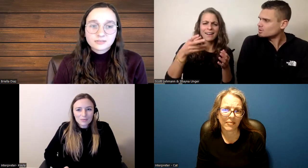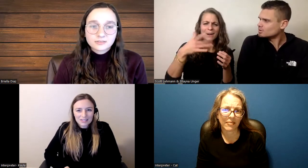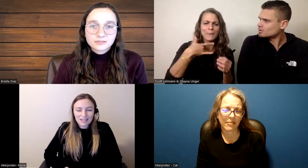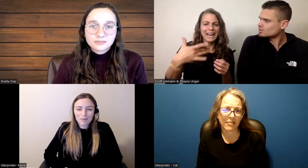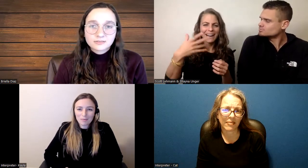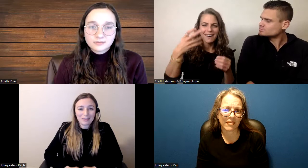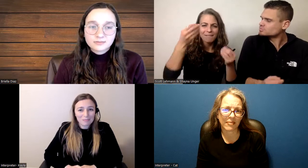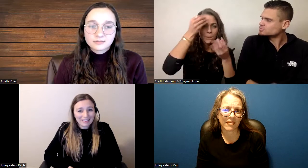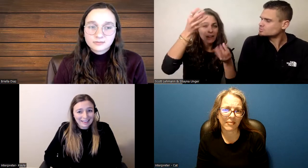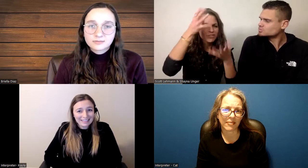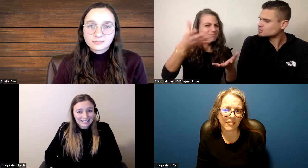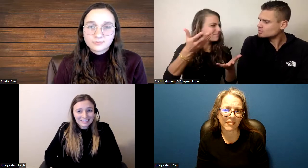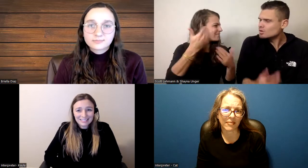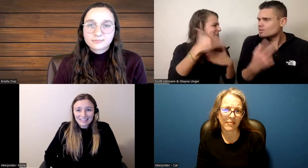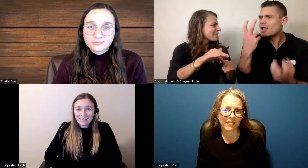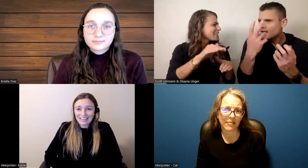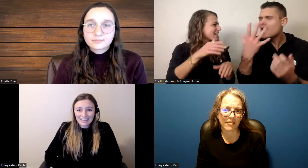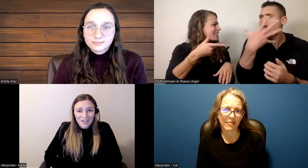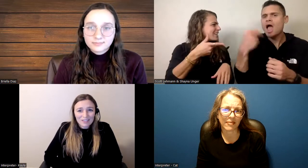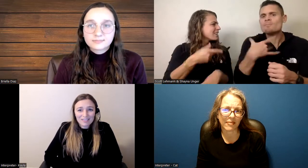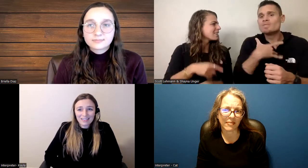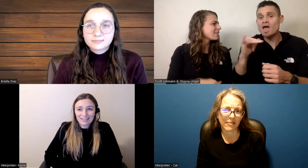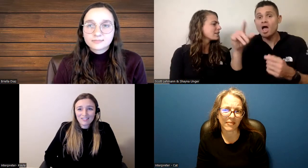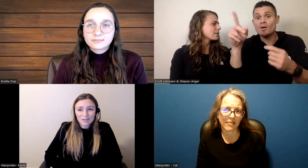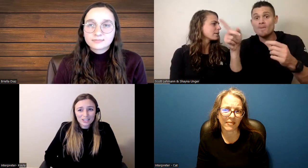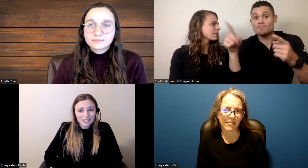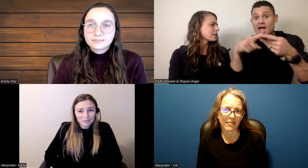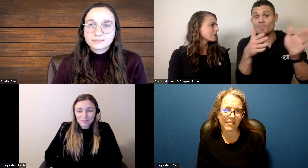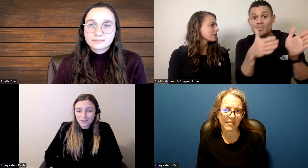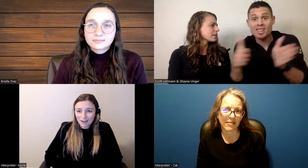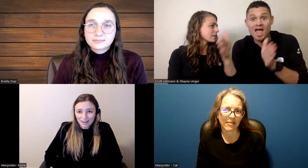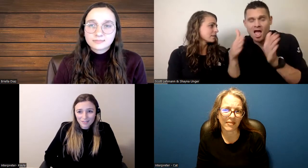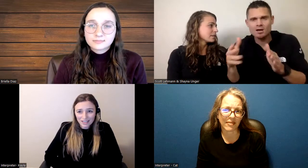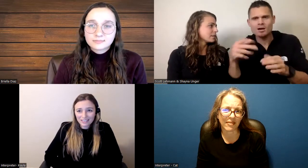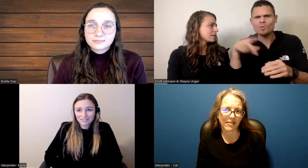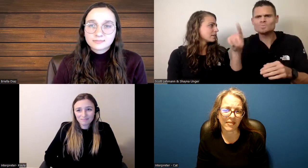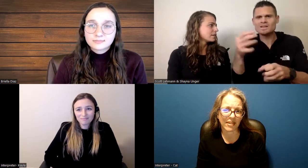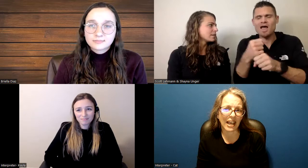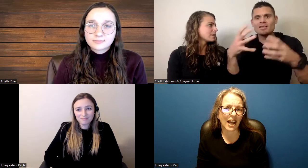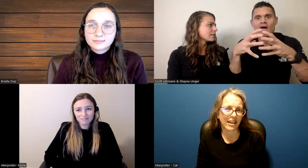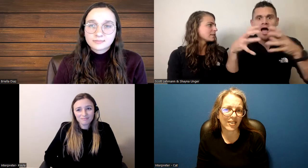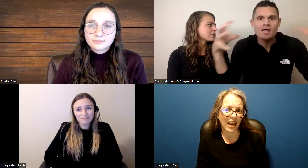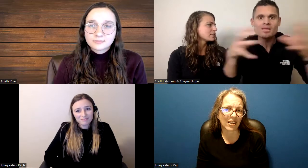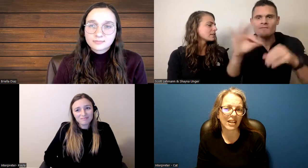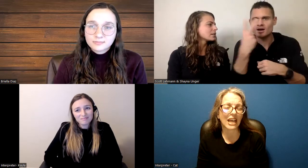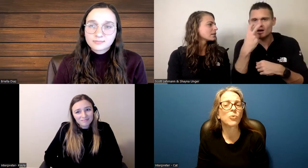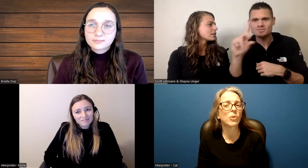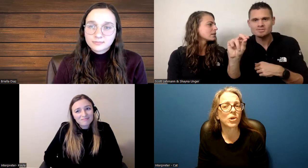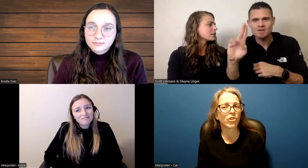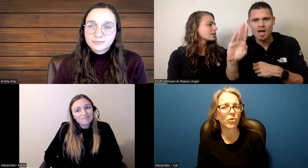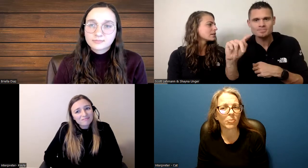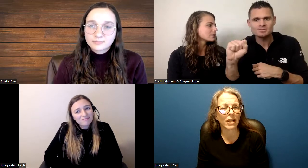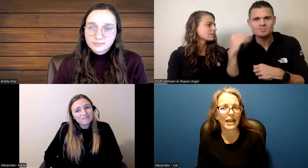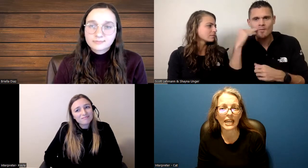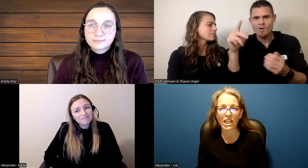I was thinking probably the planning and getting all of the information, because sometimes there's not enough of it. Yeah, exactly. Like when we